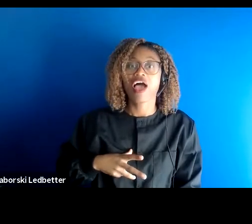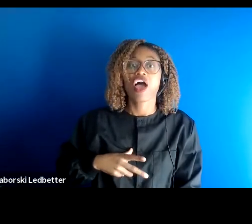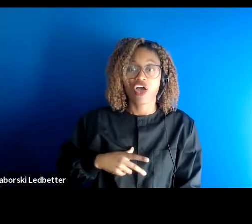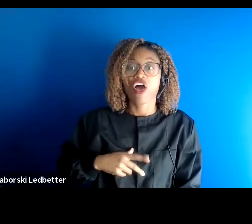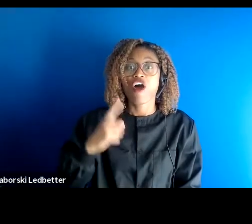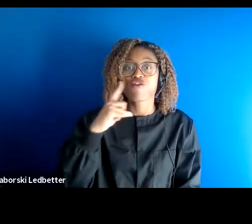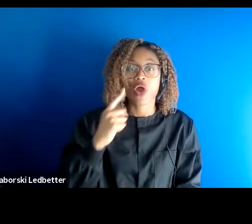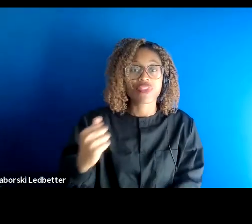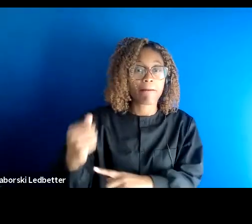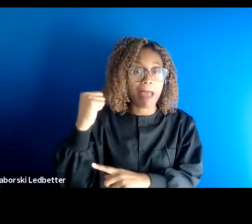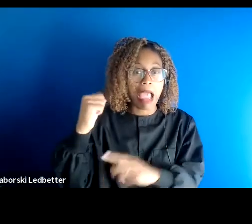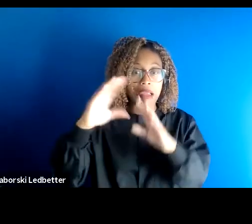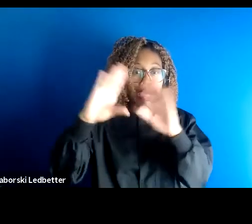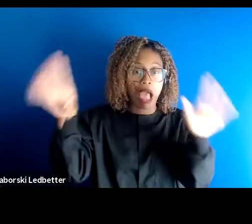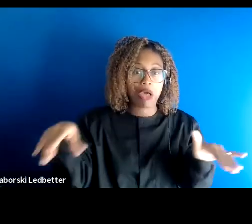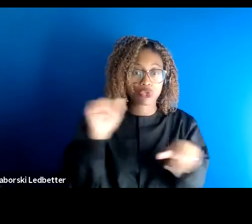house work, so